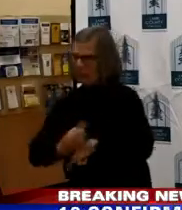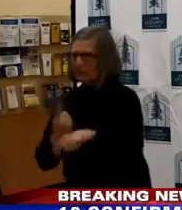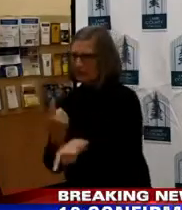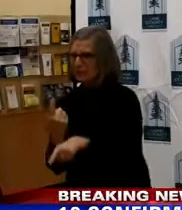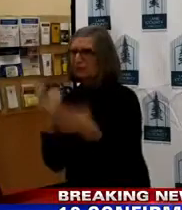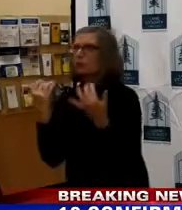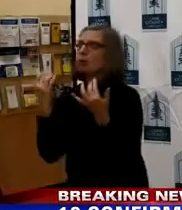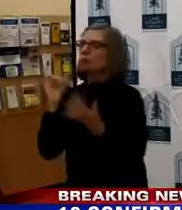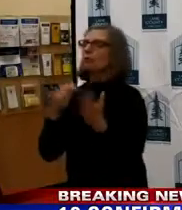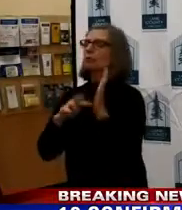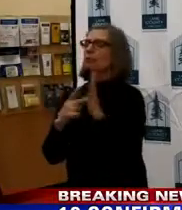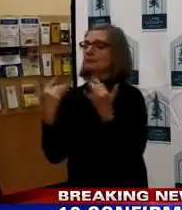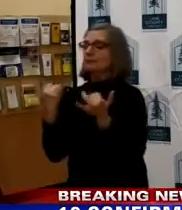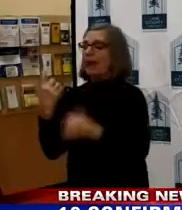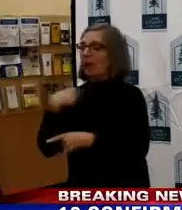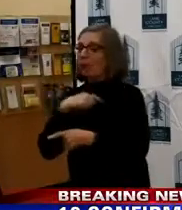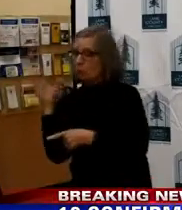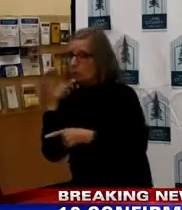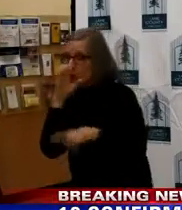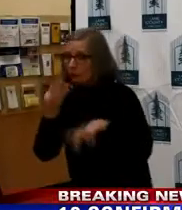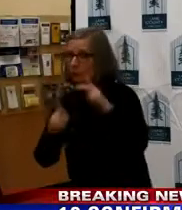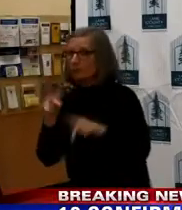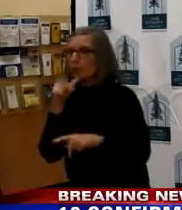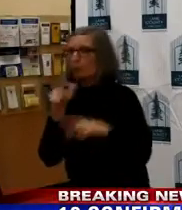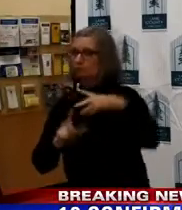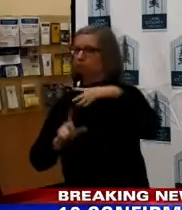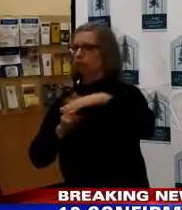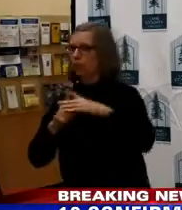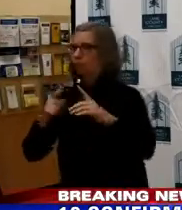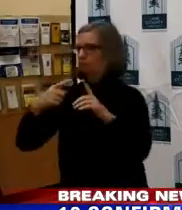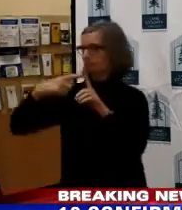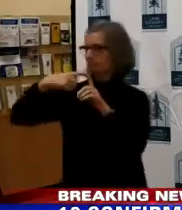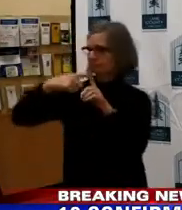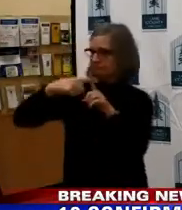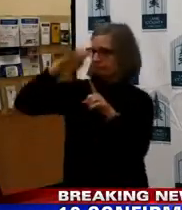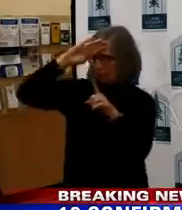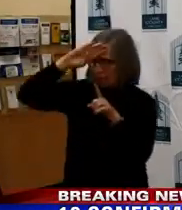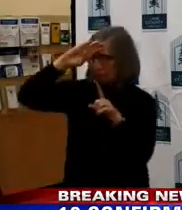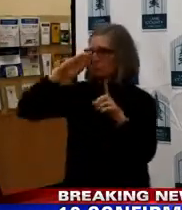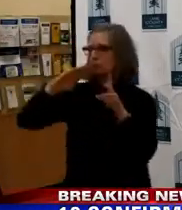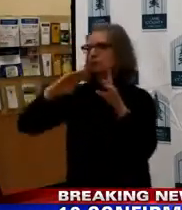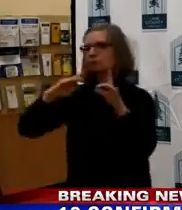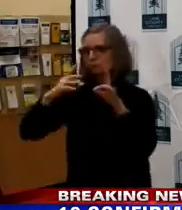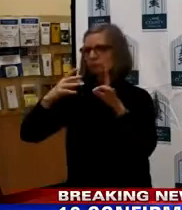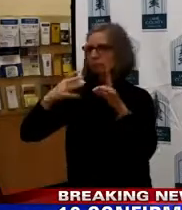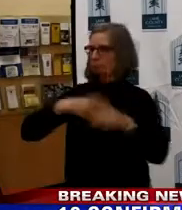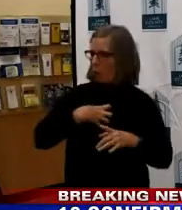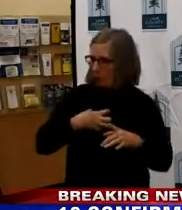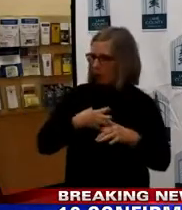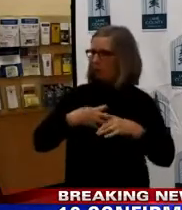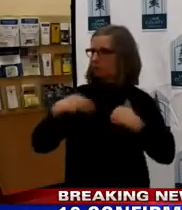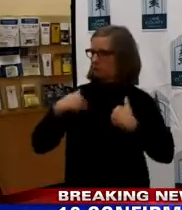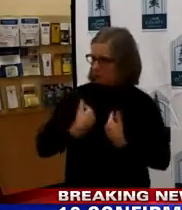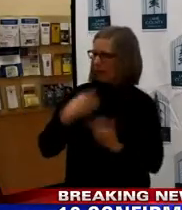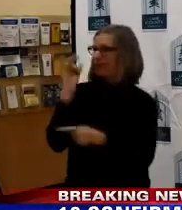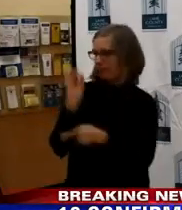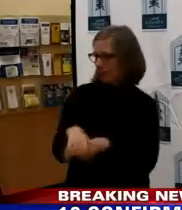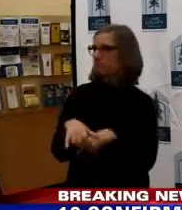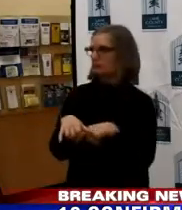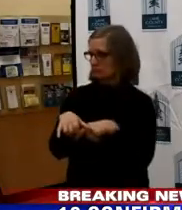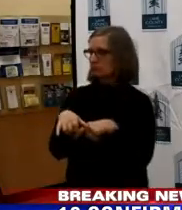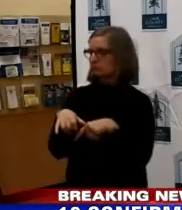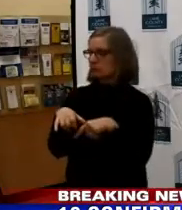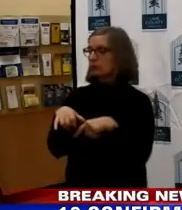then, and then working backwards from there. So there's going to be a nuanced approach to this. There's not a black and white for every